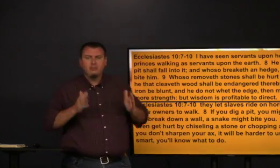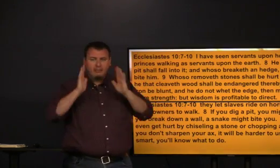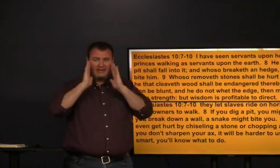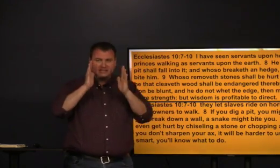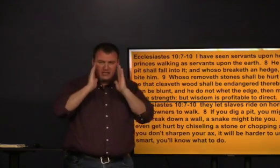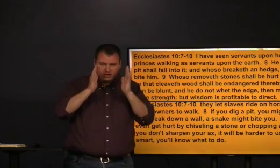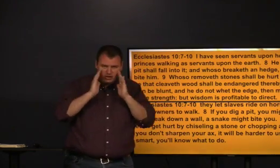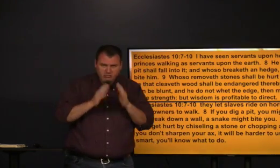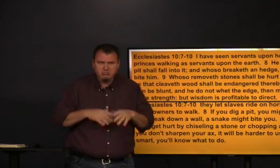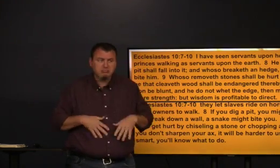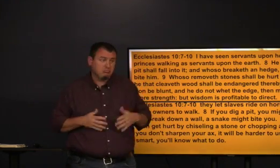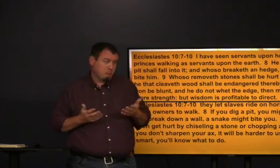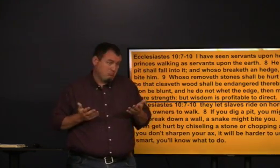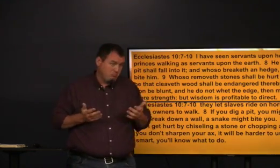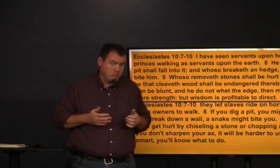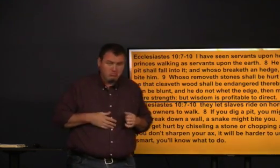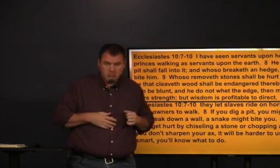Pay attention.